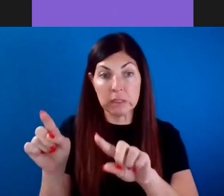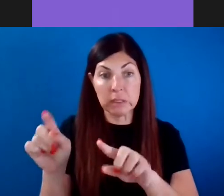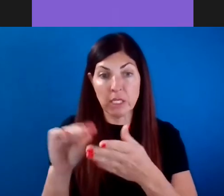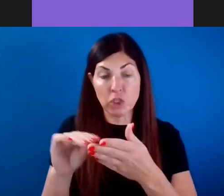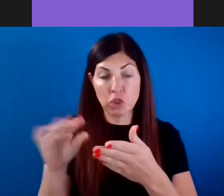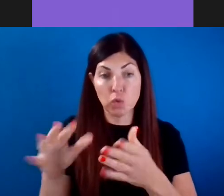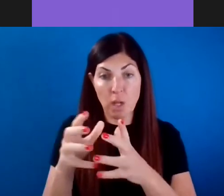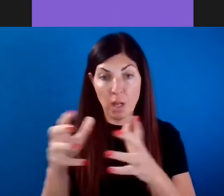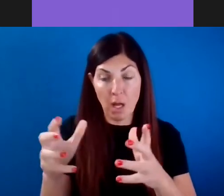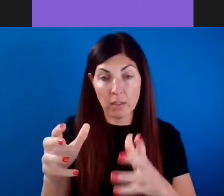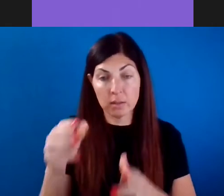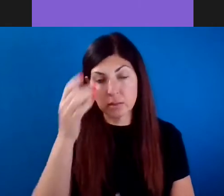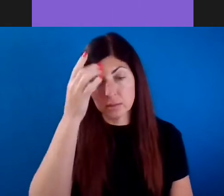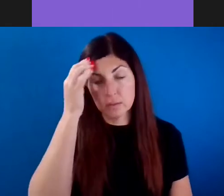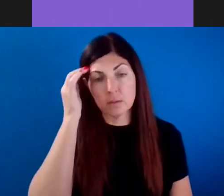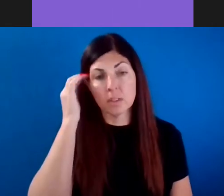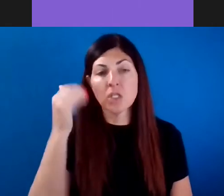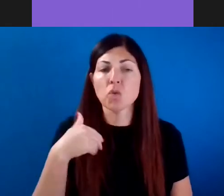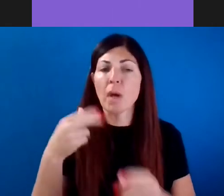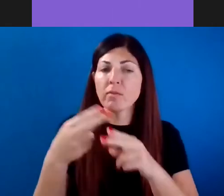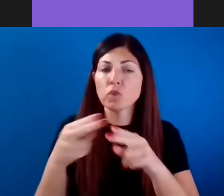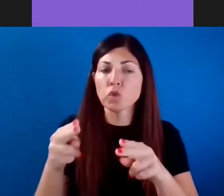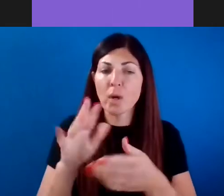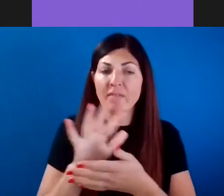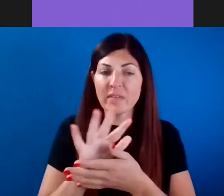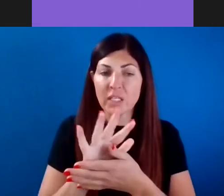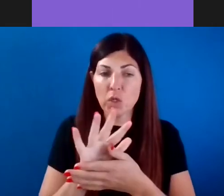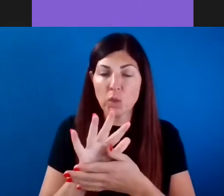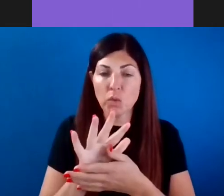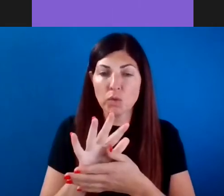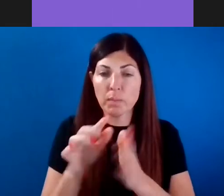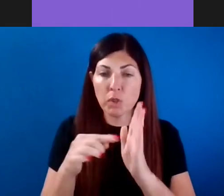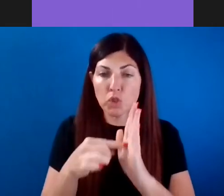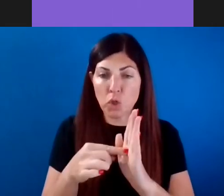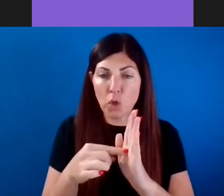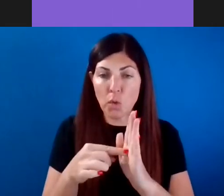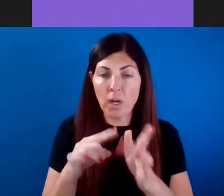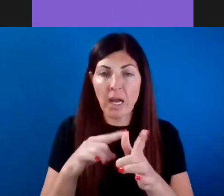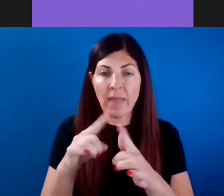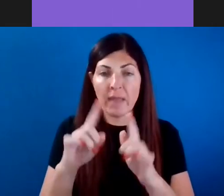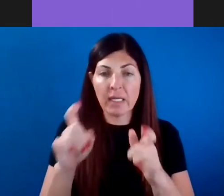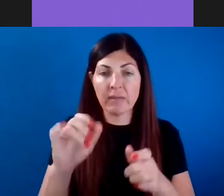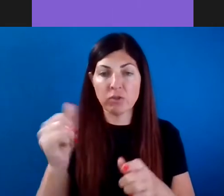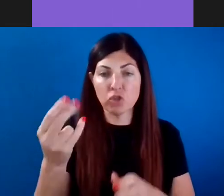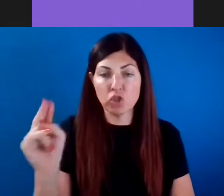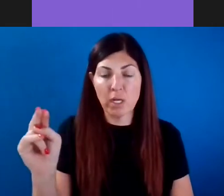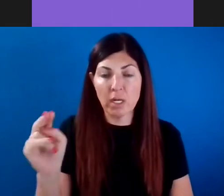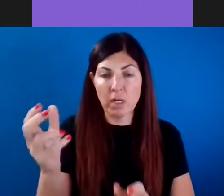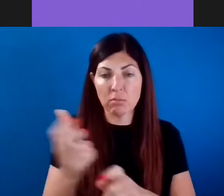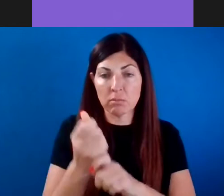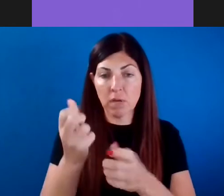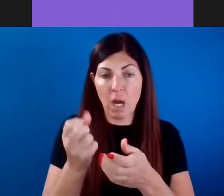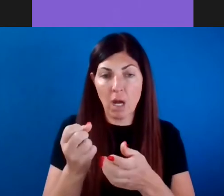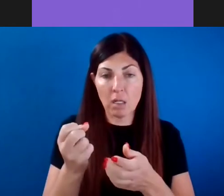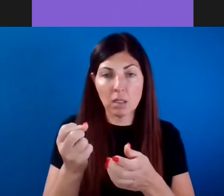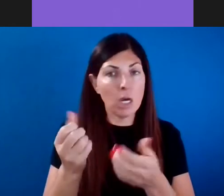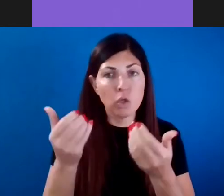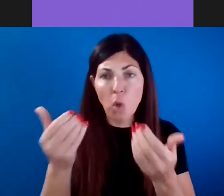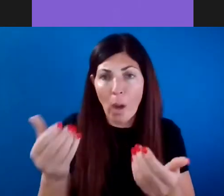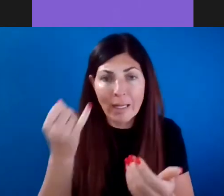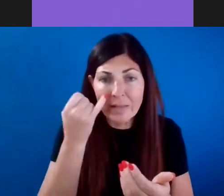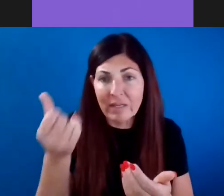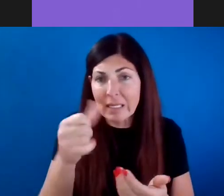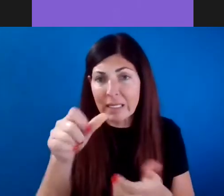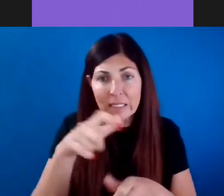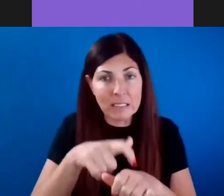And so I've got some short videos that we're going to show, and then we're going to give Jen an opportunity. And feel free, Jen, by the way, if at any